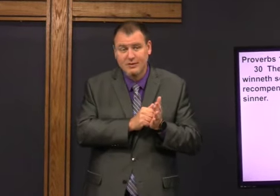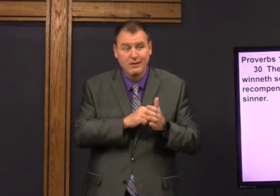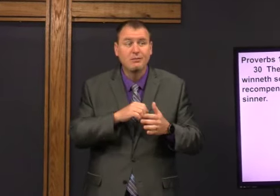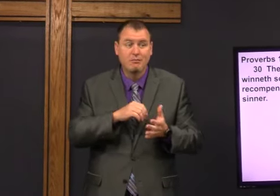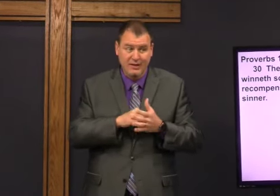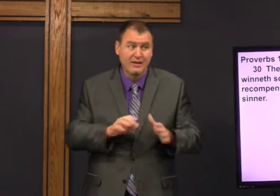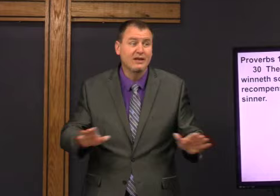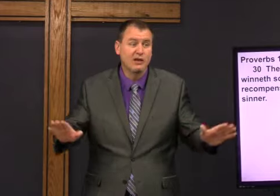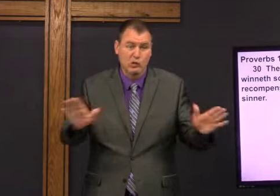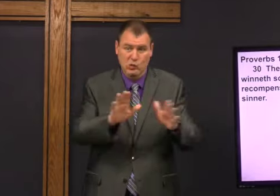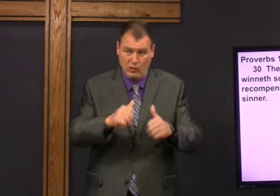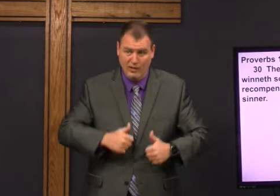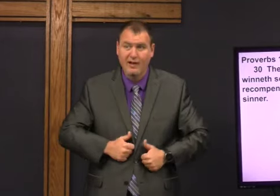account,